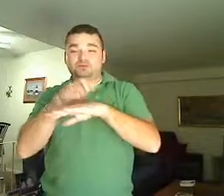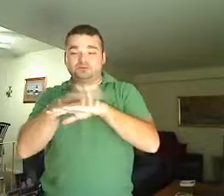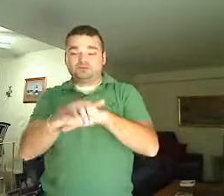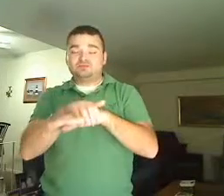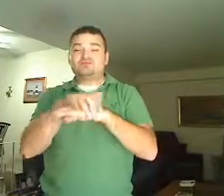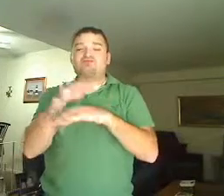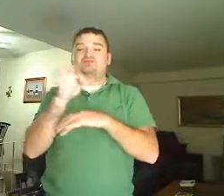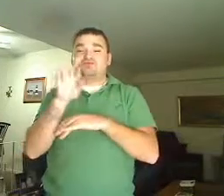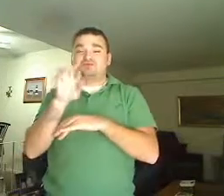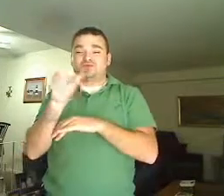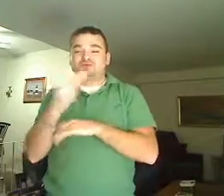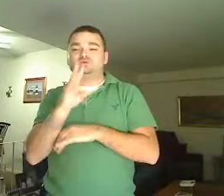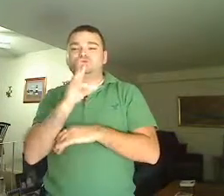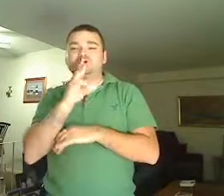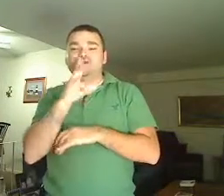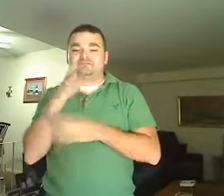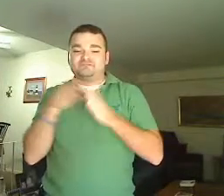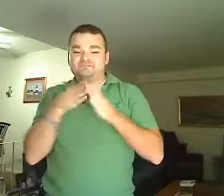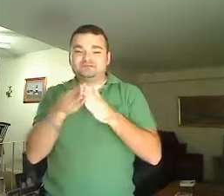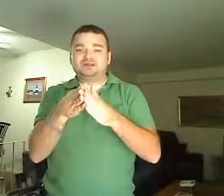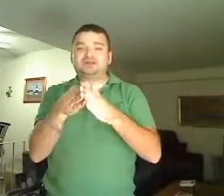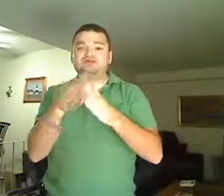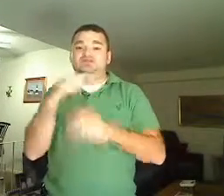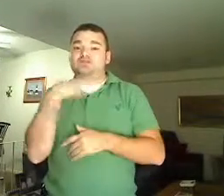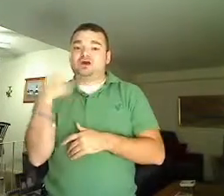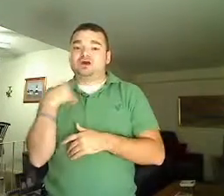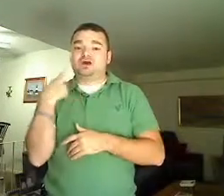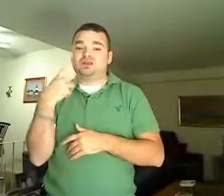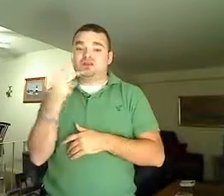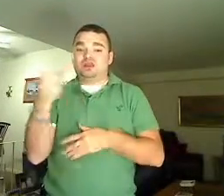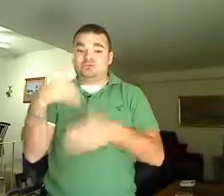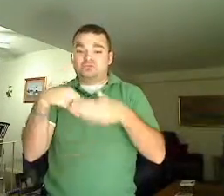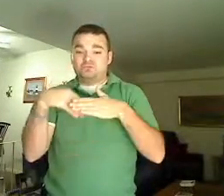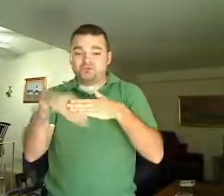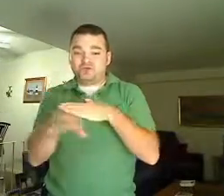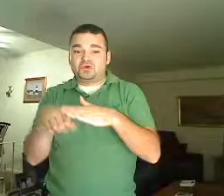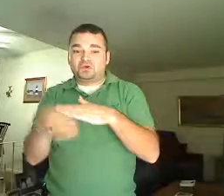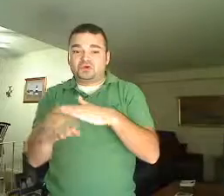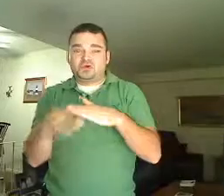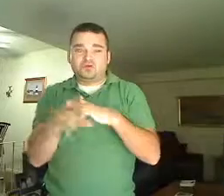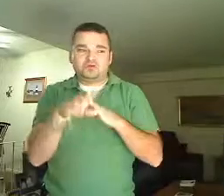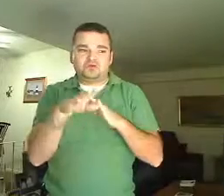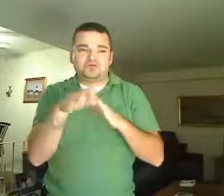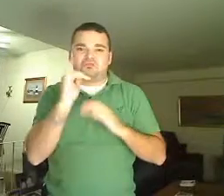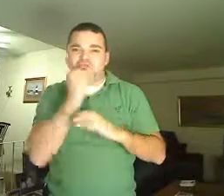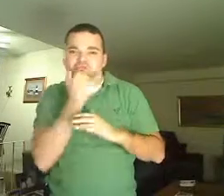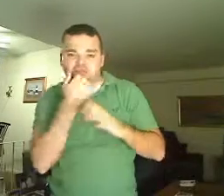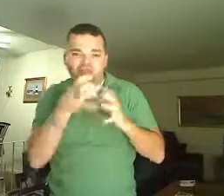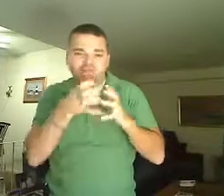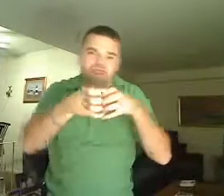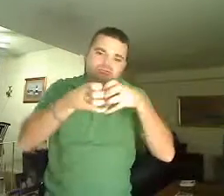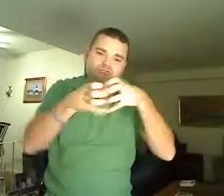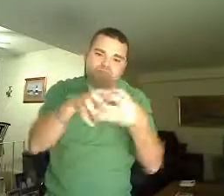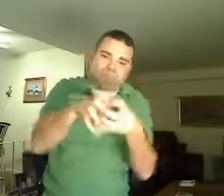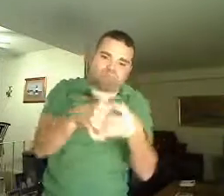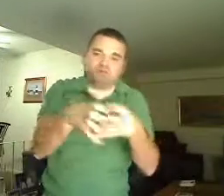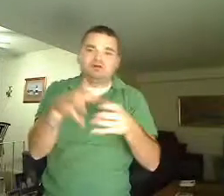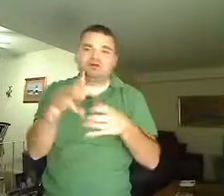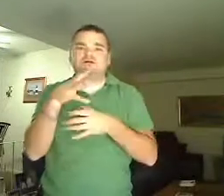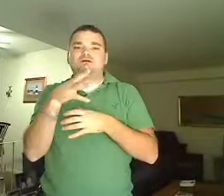deformed fish being hatched. This leads to fish-eating birds and animals being affected as well. Is acid rain